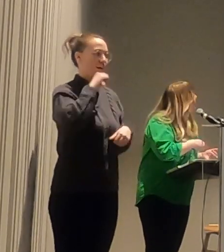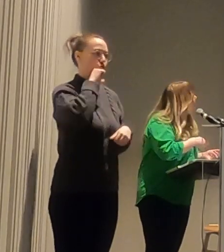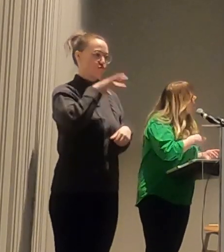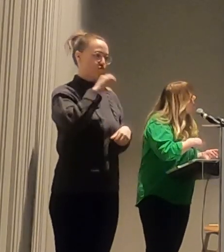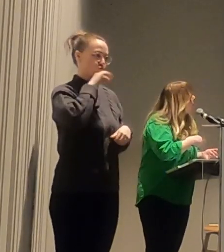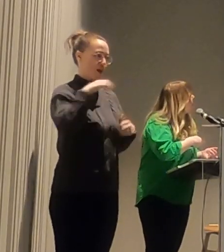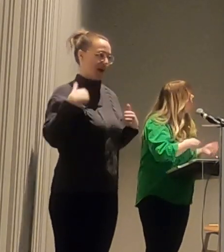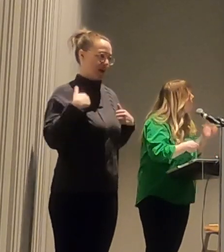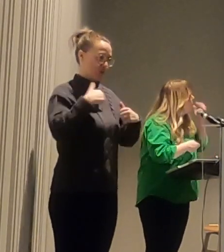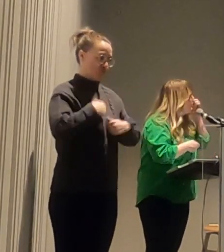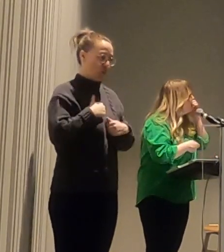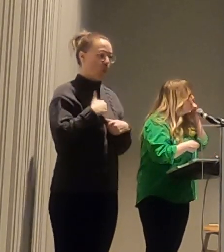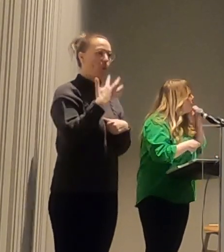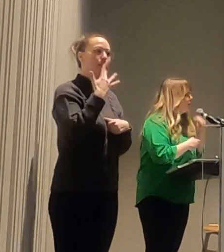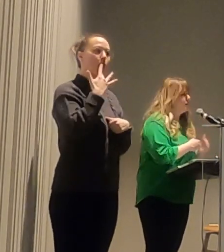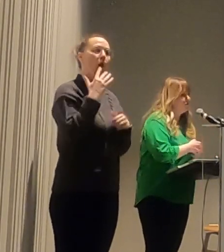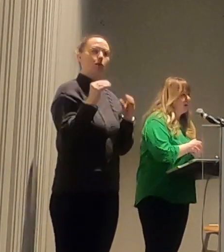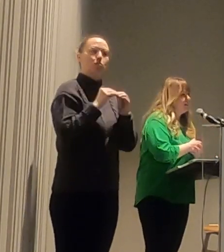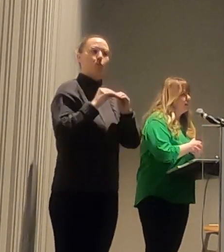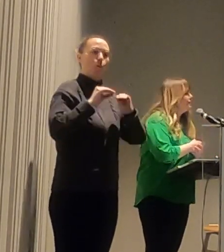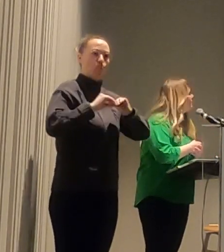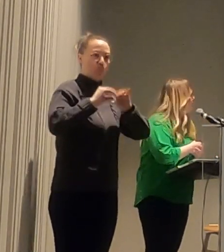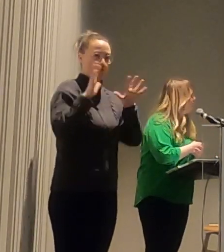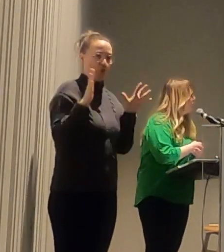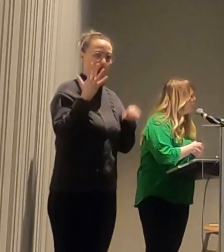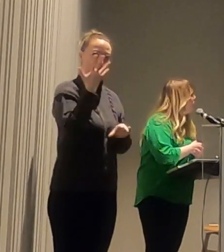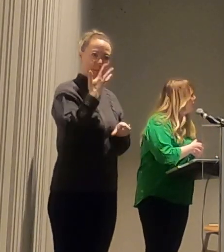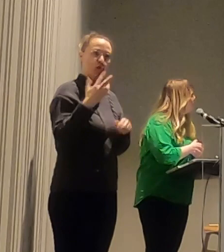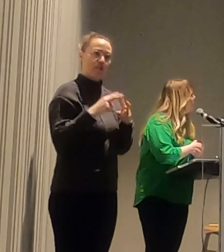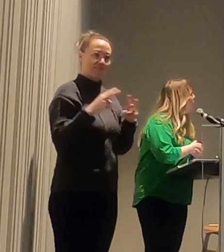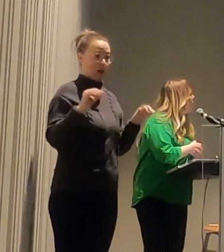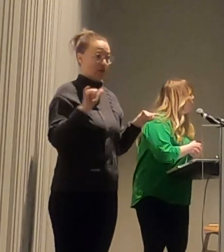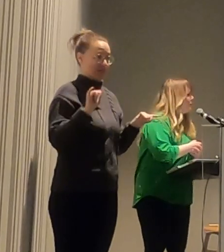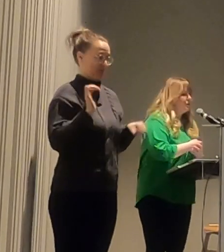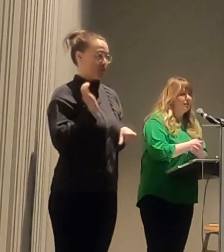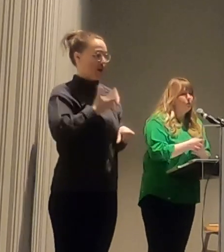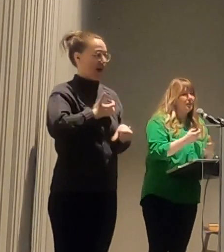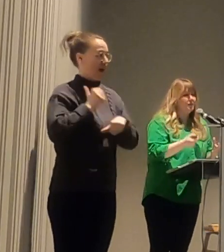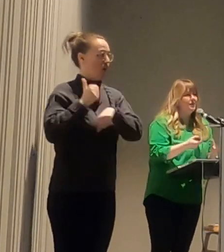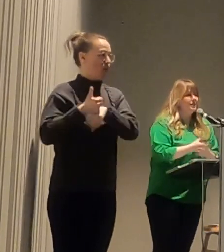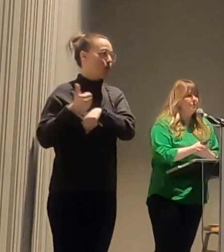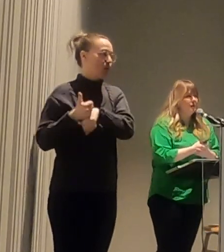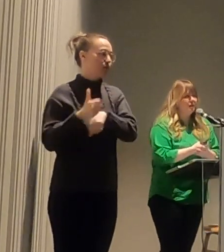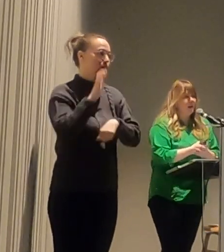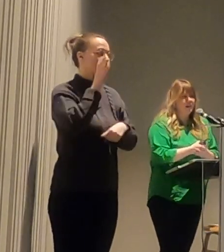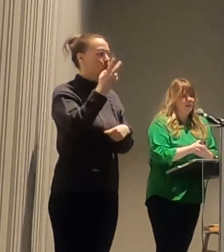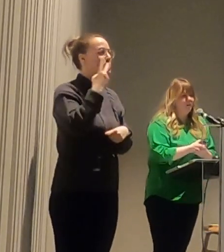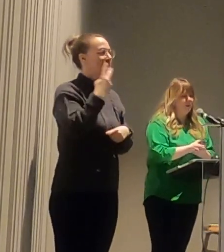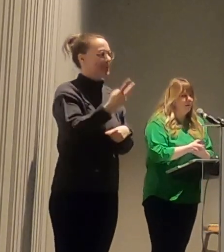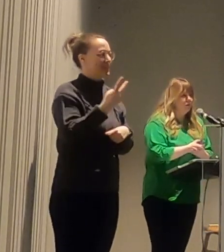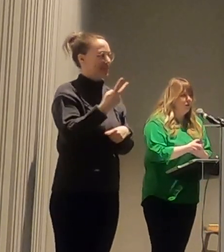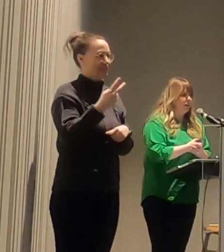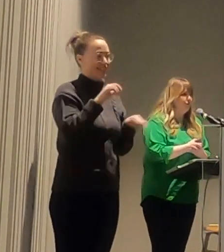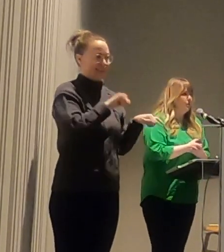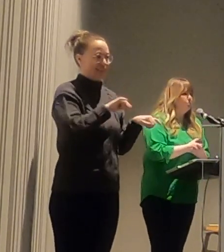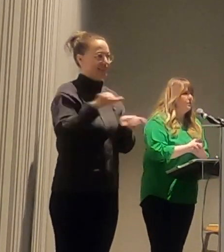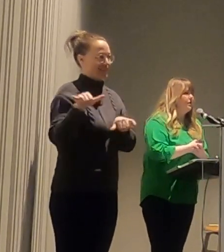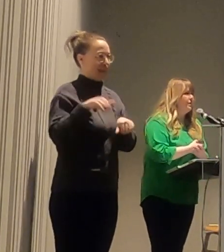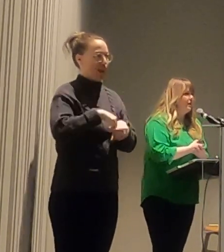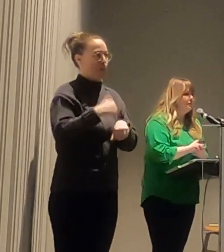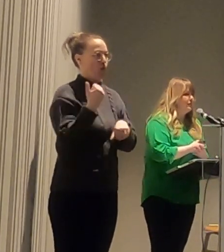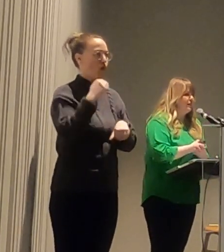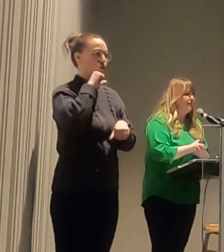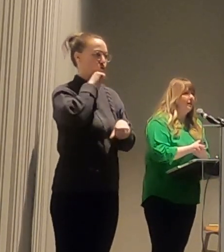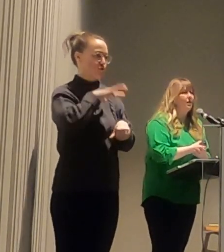which the colors are a little bit brighter, but looks very similar to ours, which is what you'll see with any of the other dragon